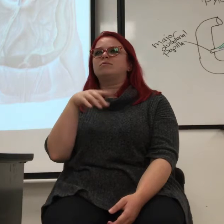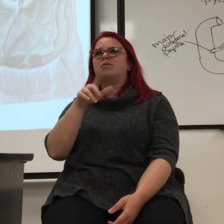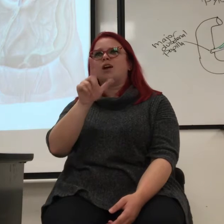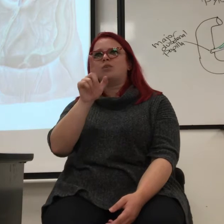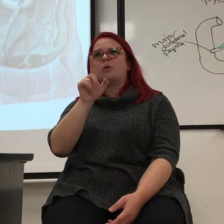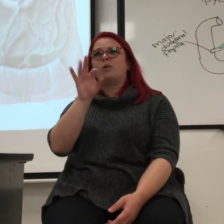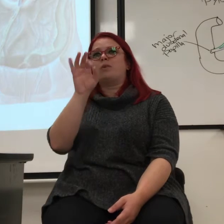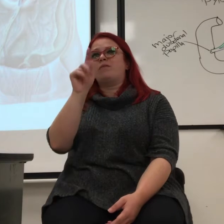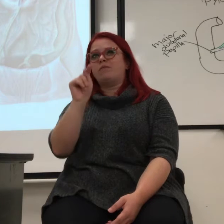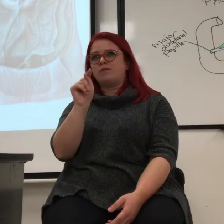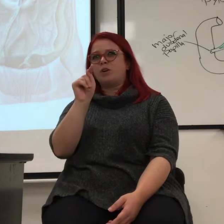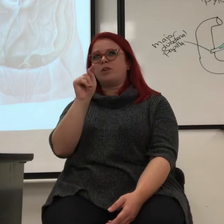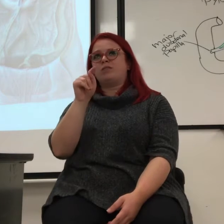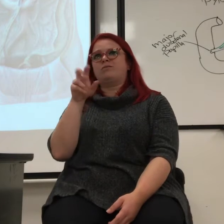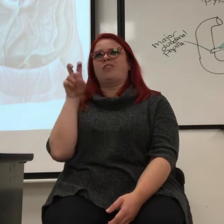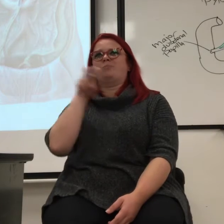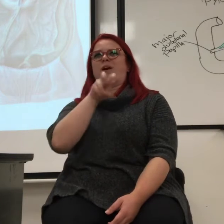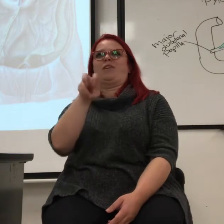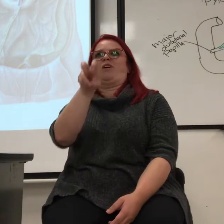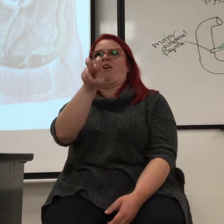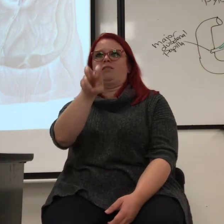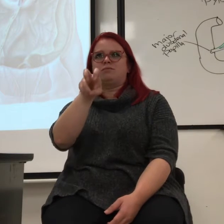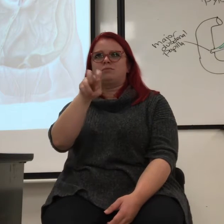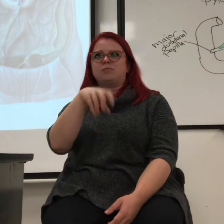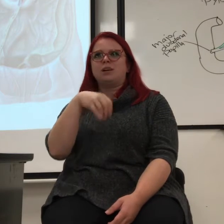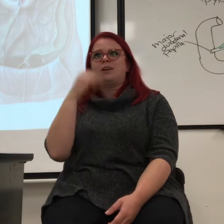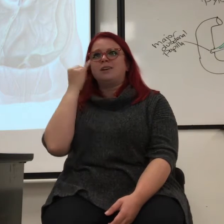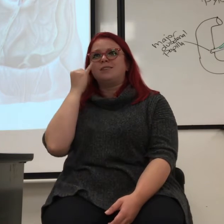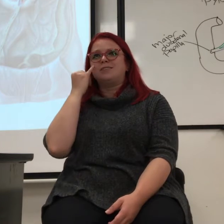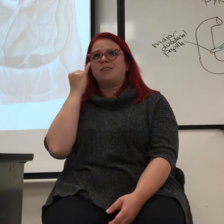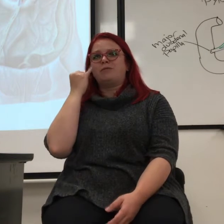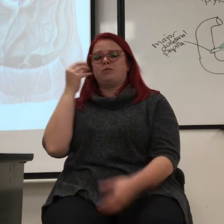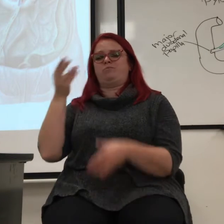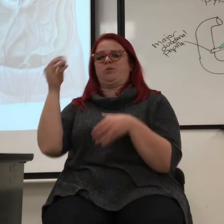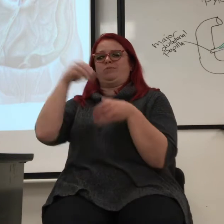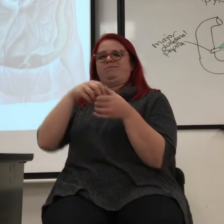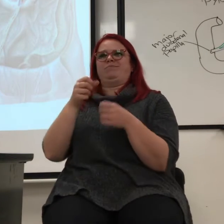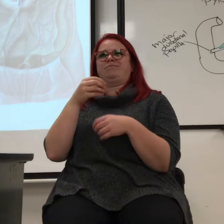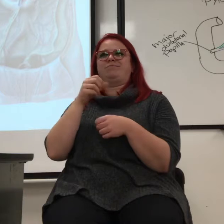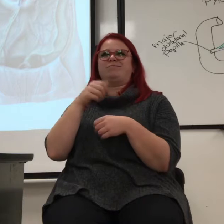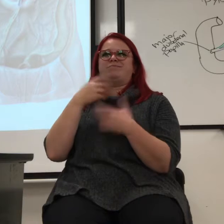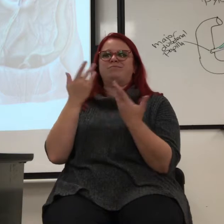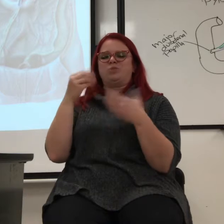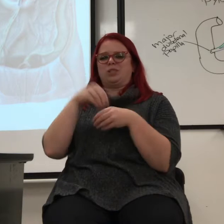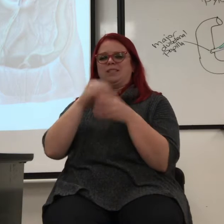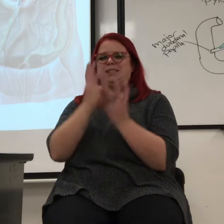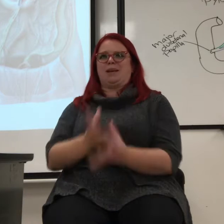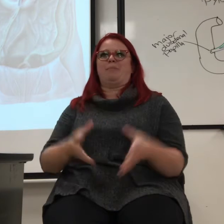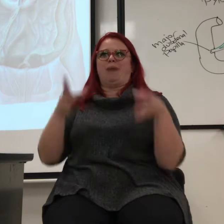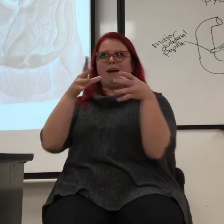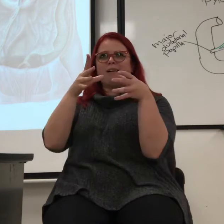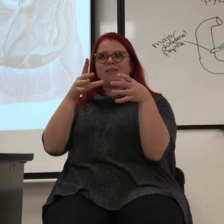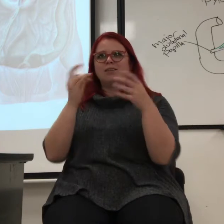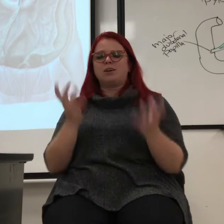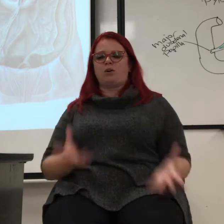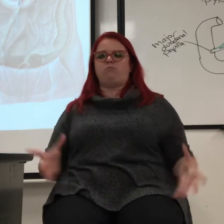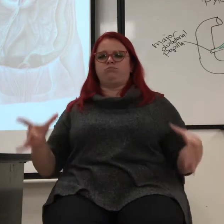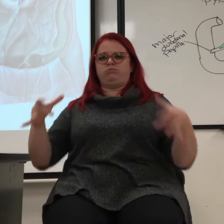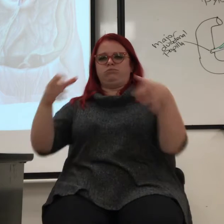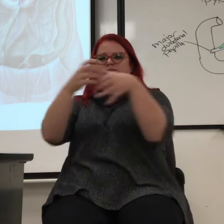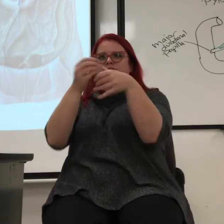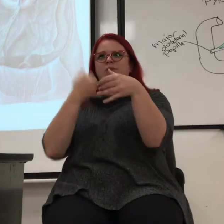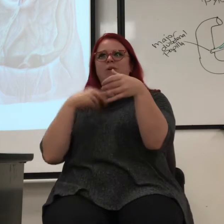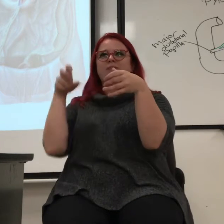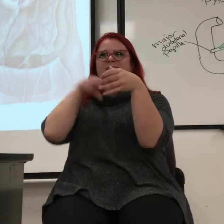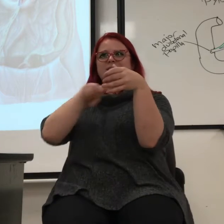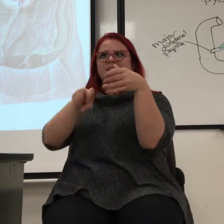21-foot long python. You put the python in a cloth bag. Now imagine gathering up the cloth bag. You've got the